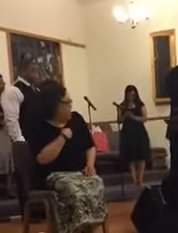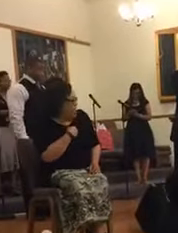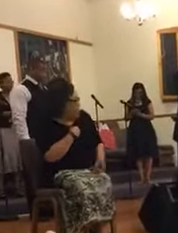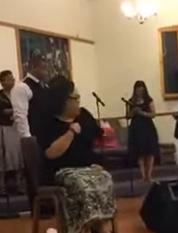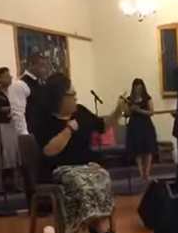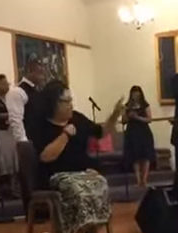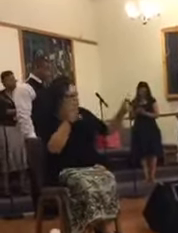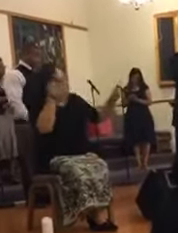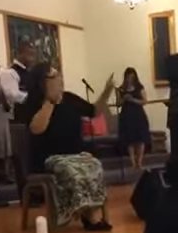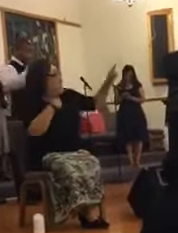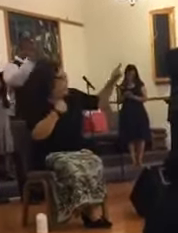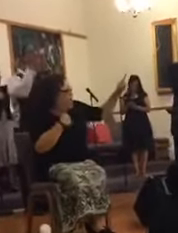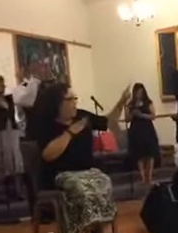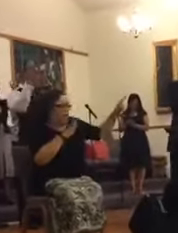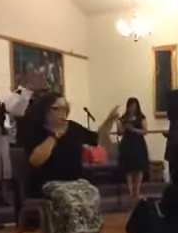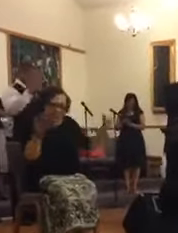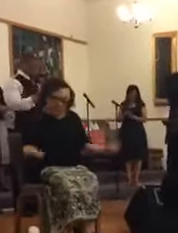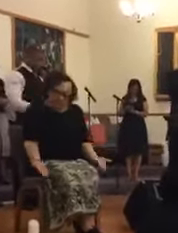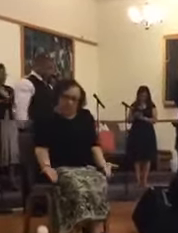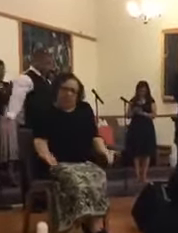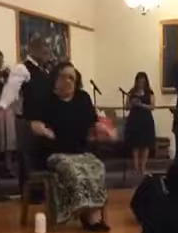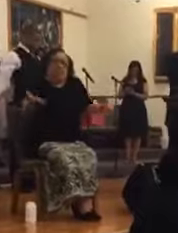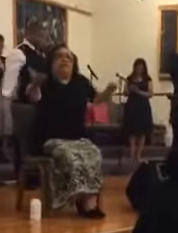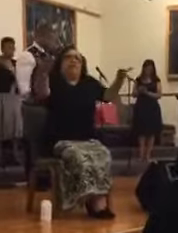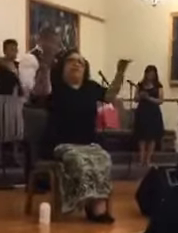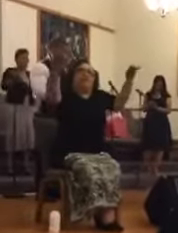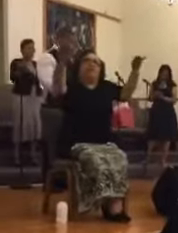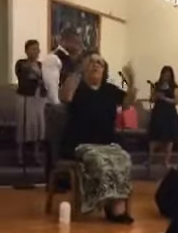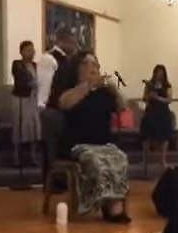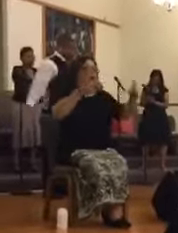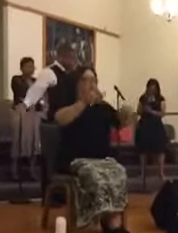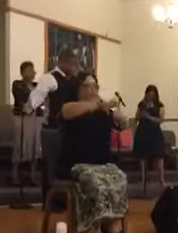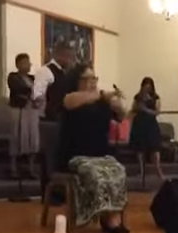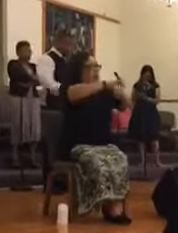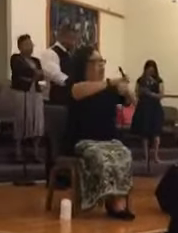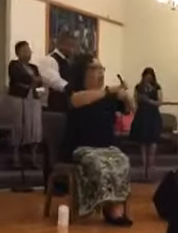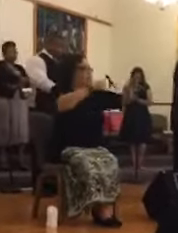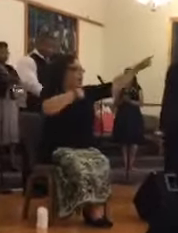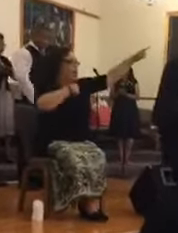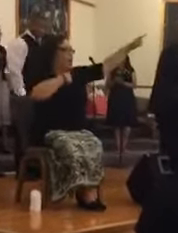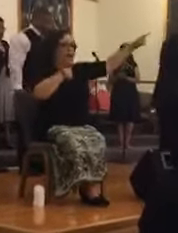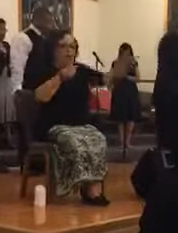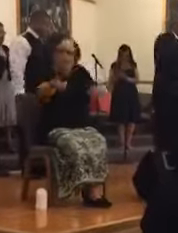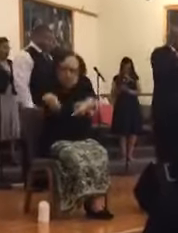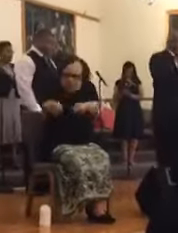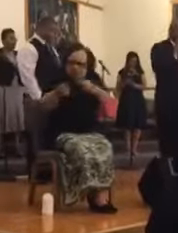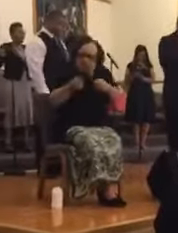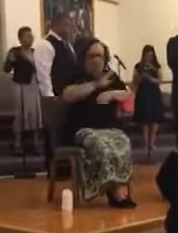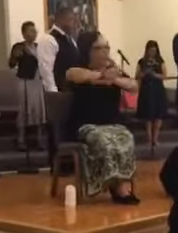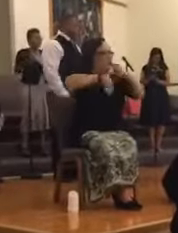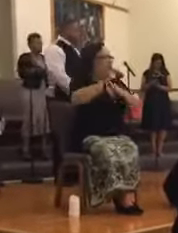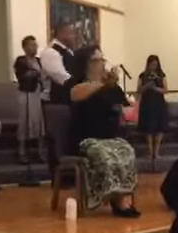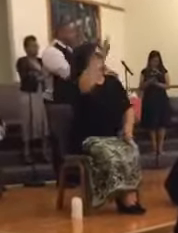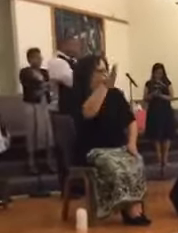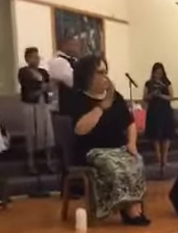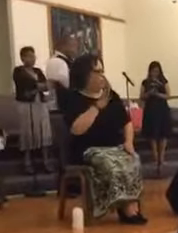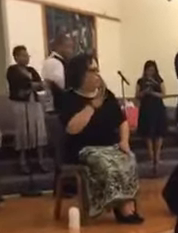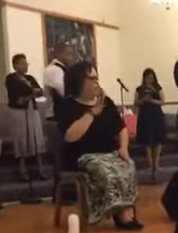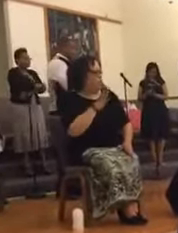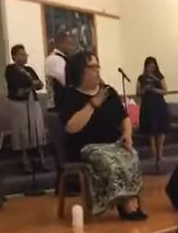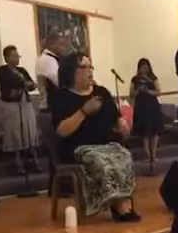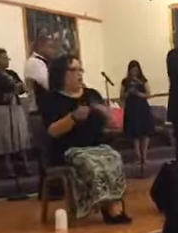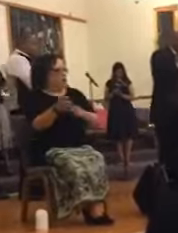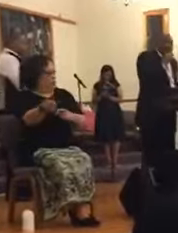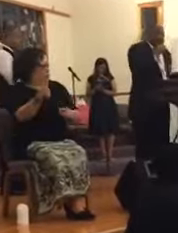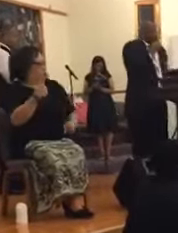If I be lifted up from the earth, I'll draw all men unto